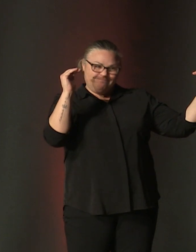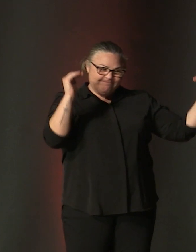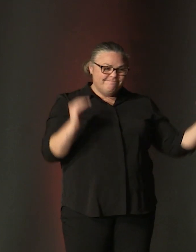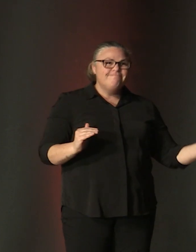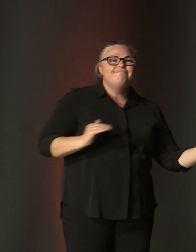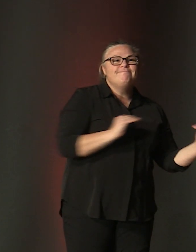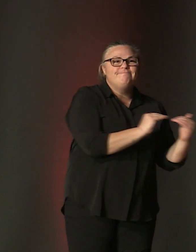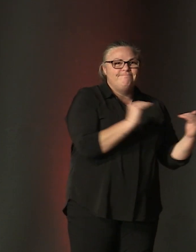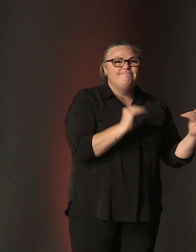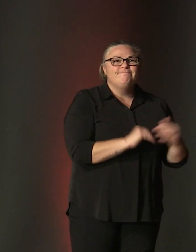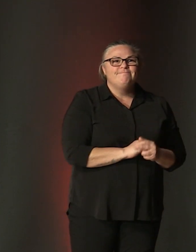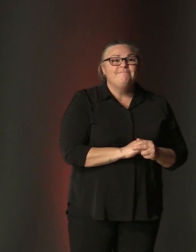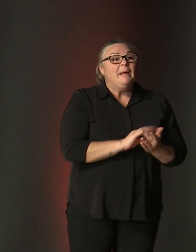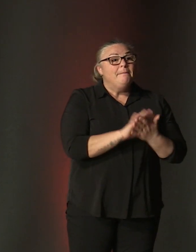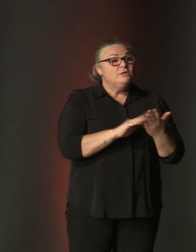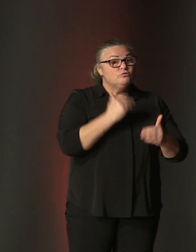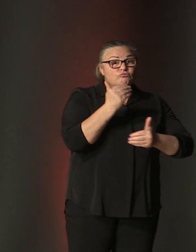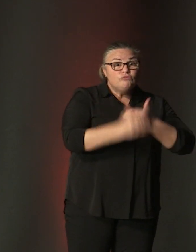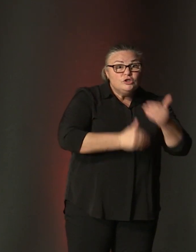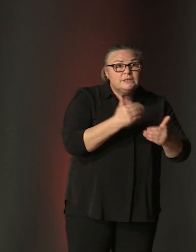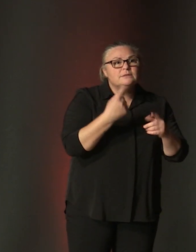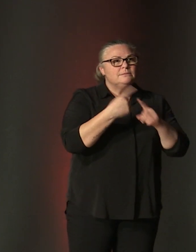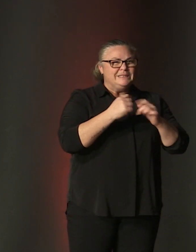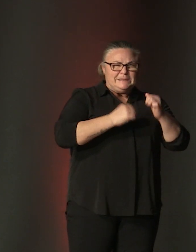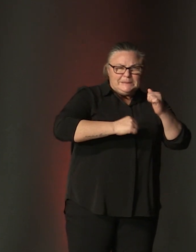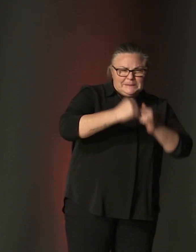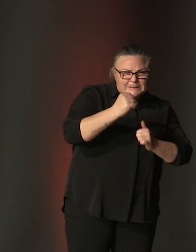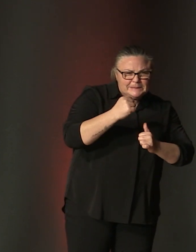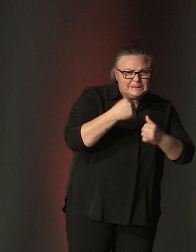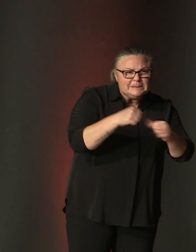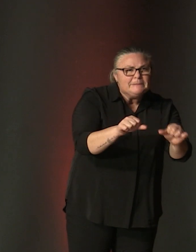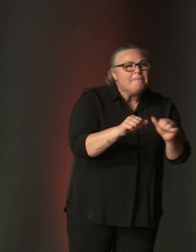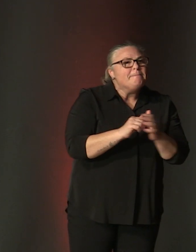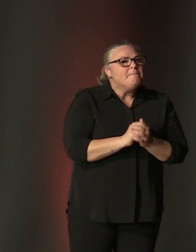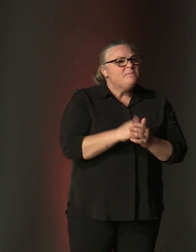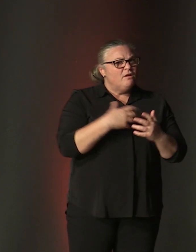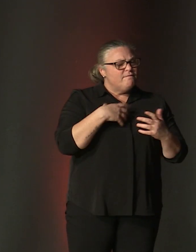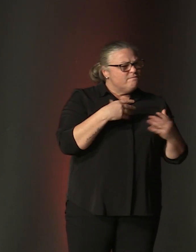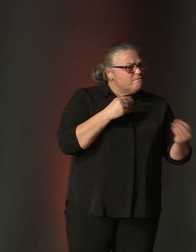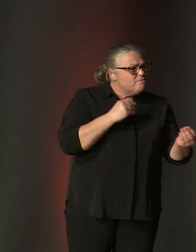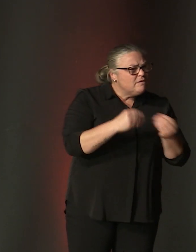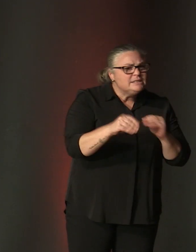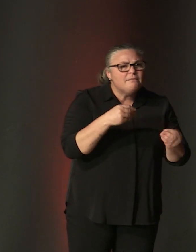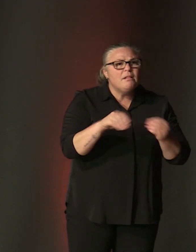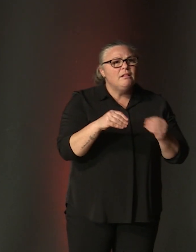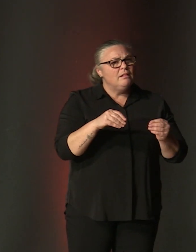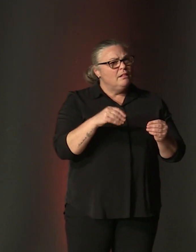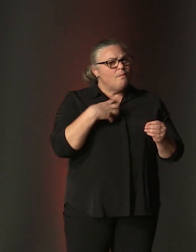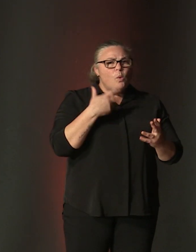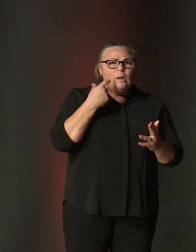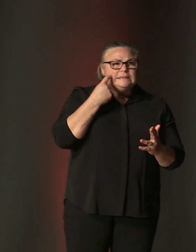It's about building in processes and systems that are more inclusive and are more flexible. And this can